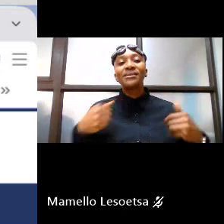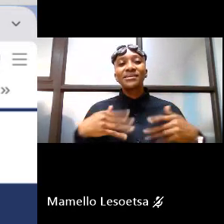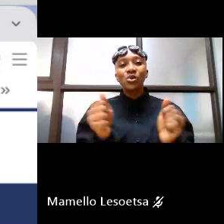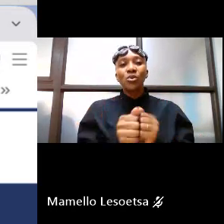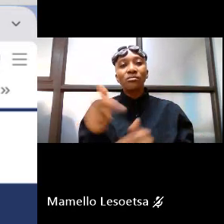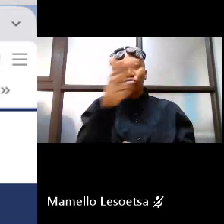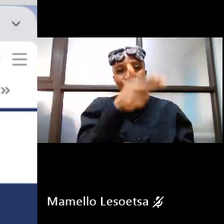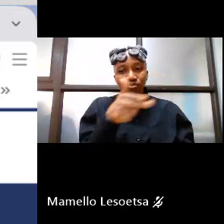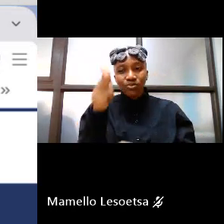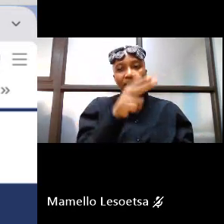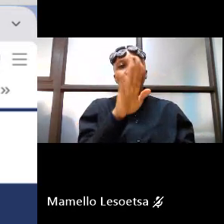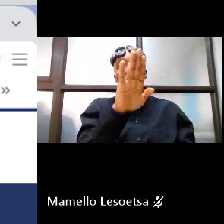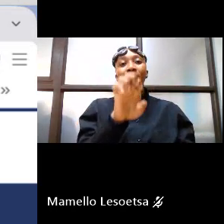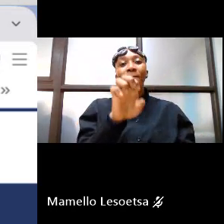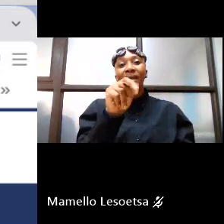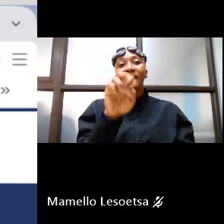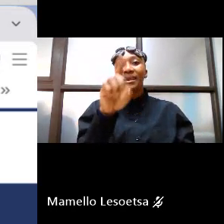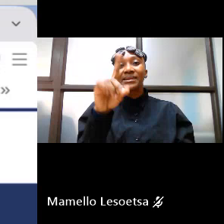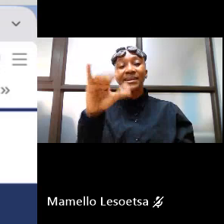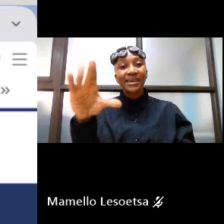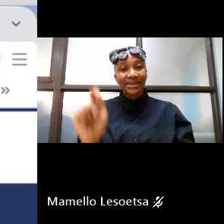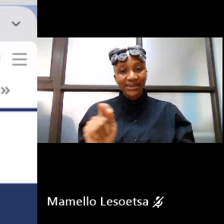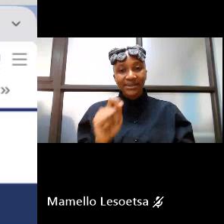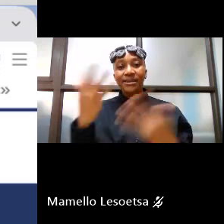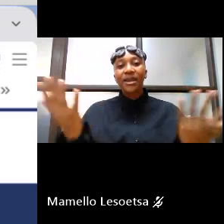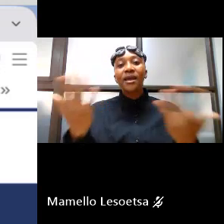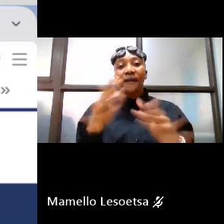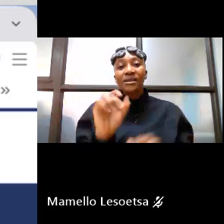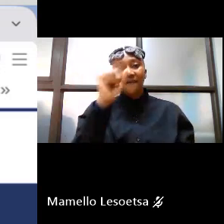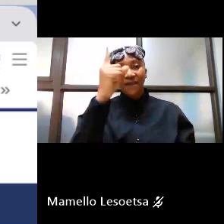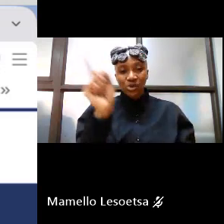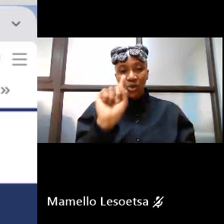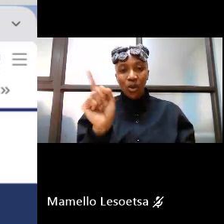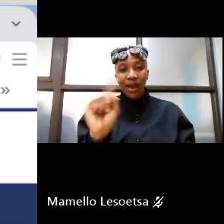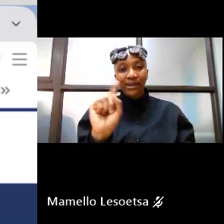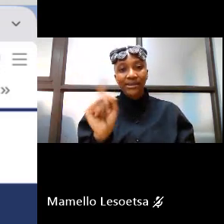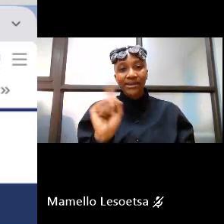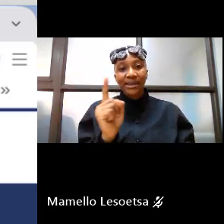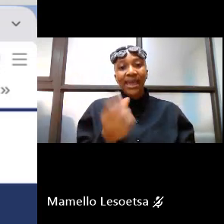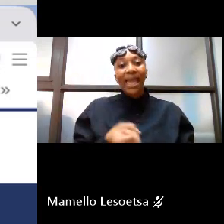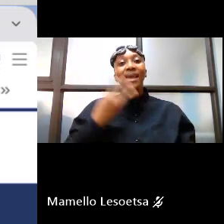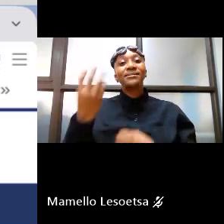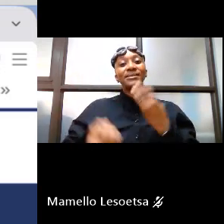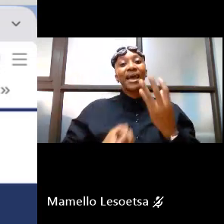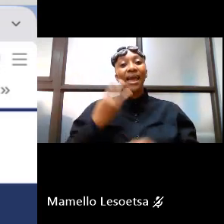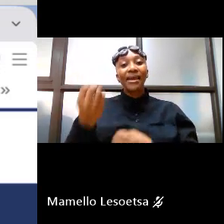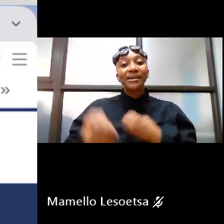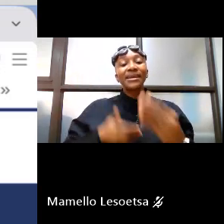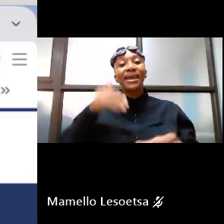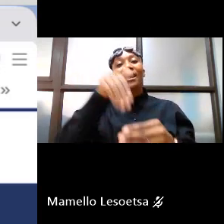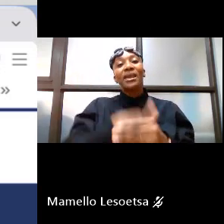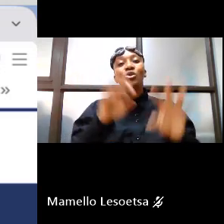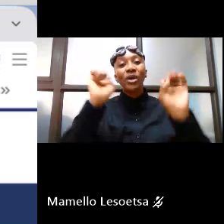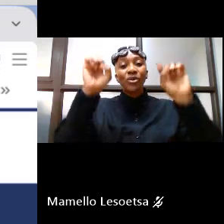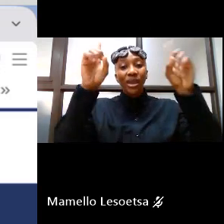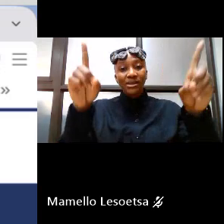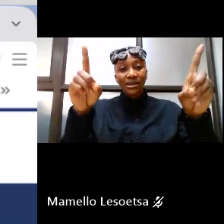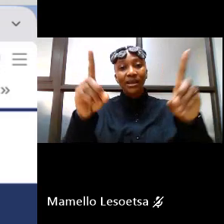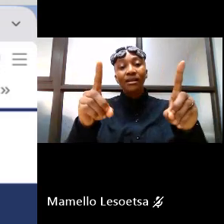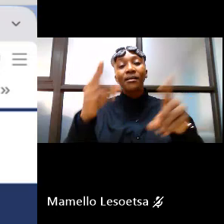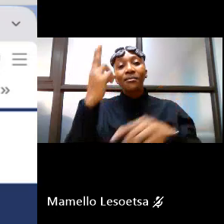voice recording. Start with the first one. Insight into the education of blind learners in South Africa, part 1, 2, and